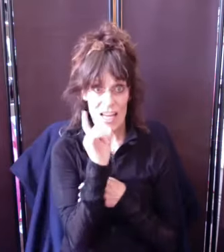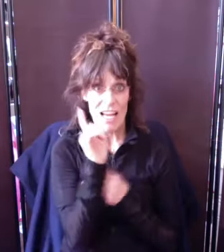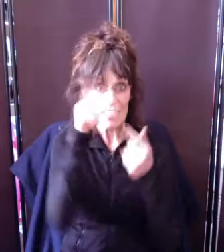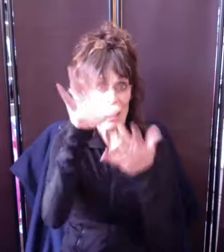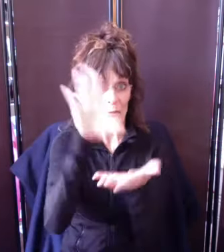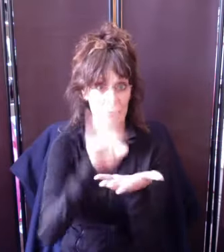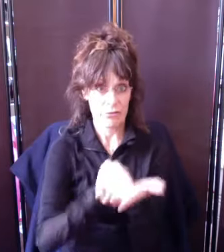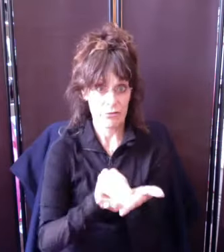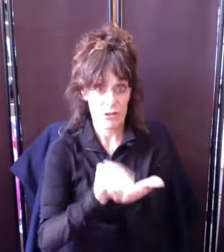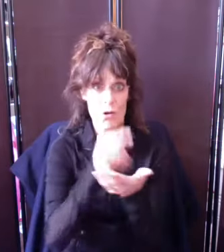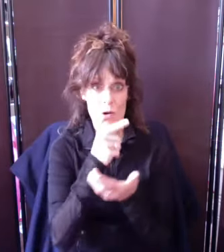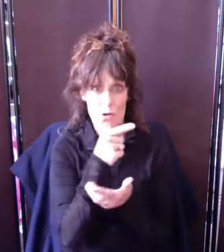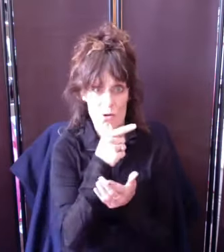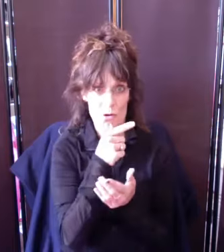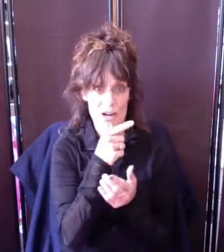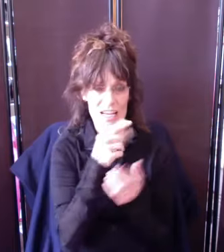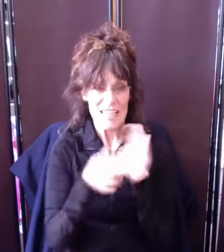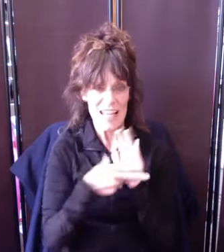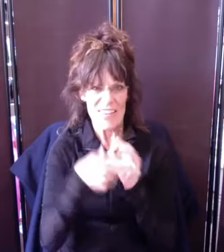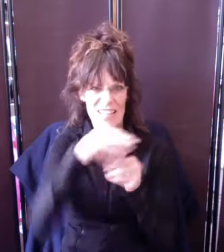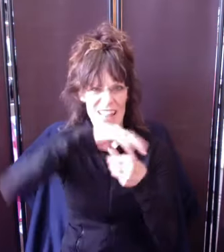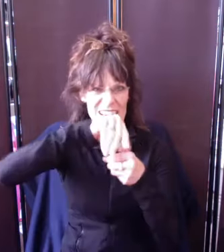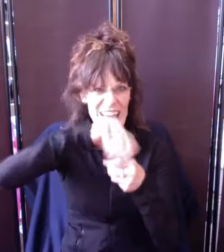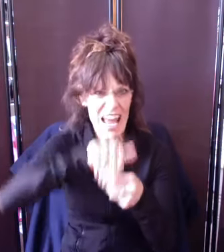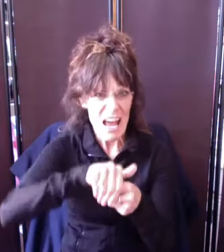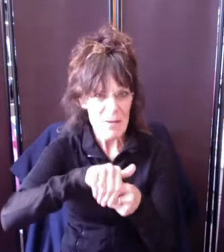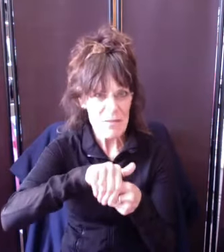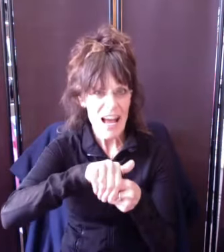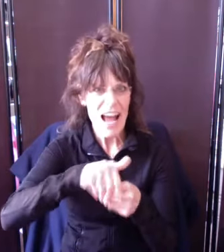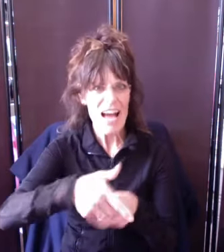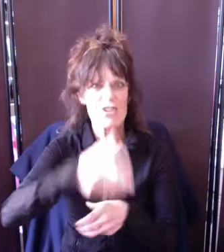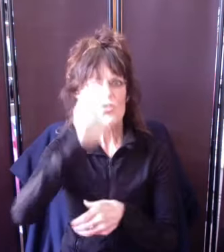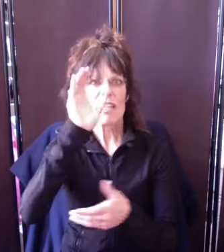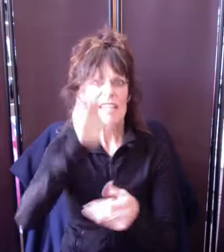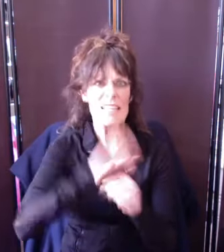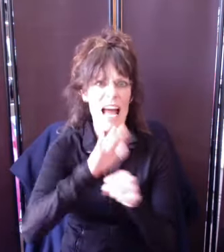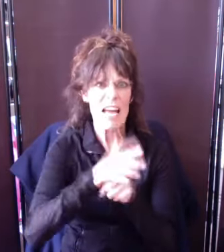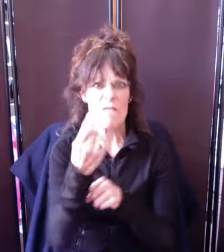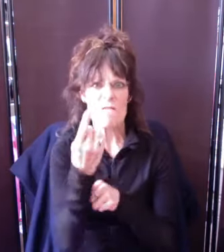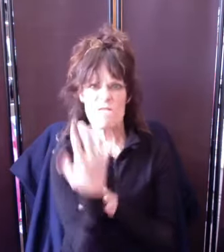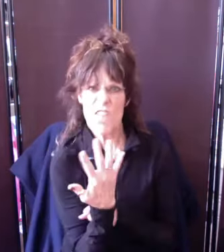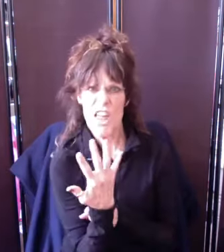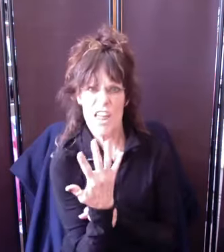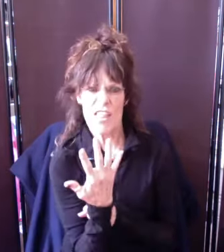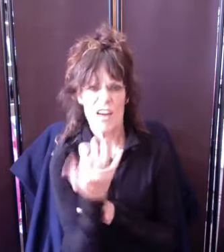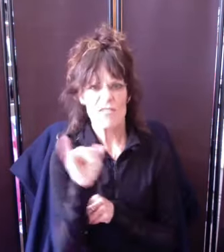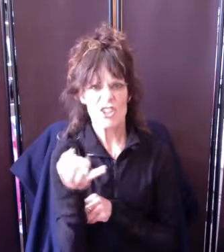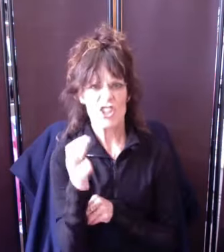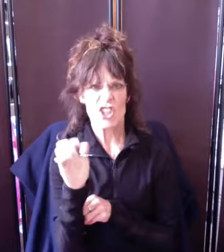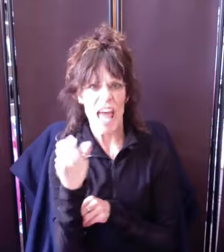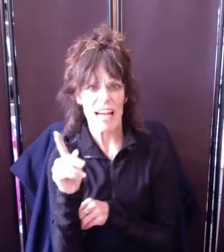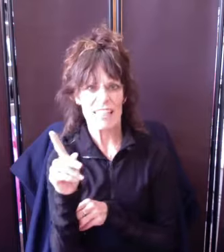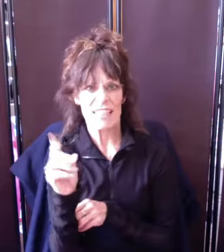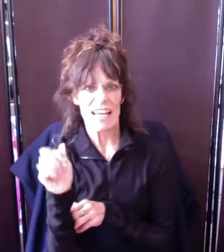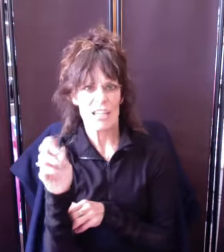anything? I have drunk the whole 5th of Jack Daniels in half an hour. So I got alcohol poisoning on a regular basis.